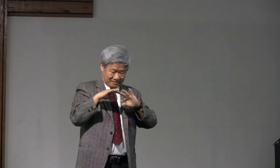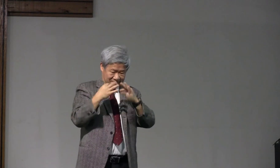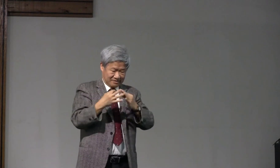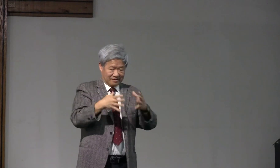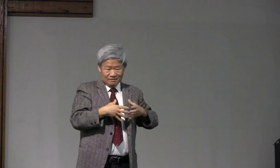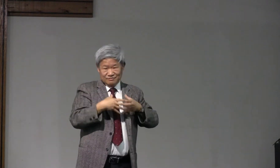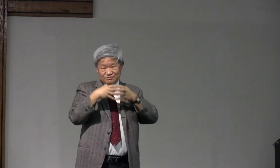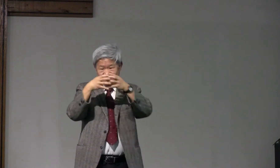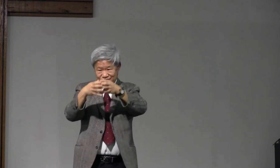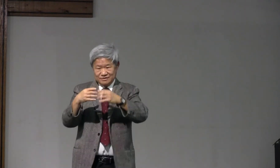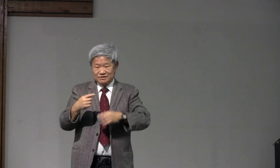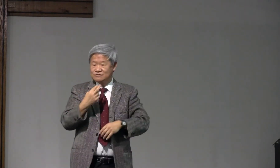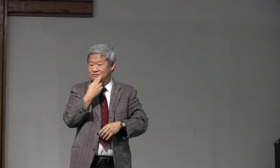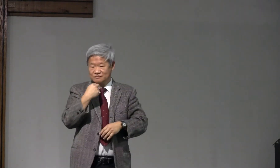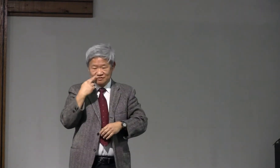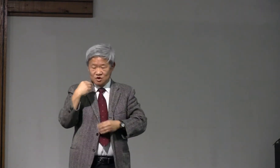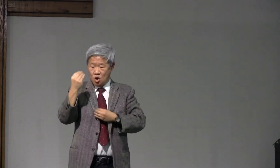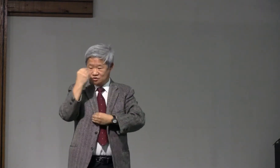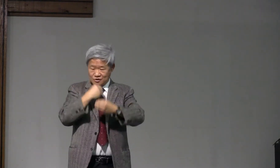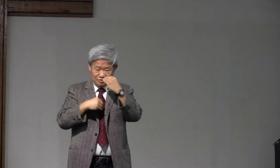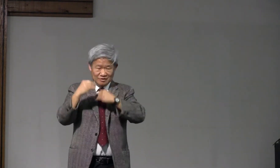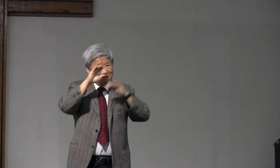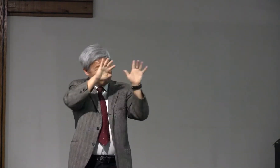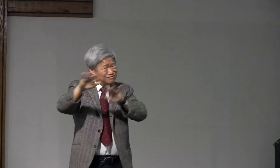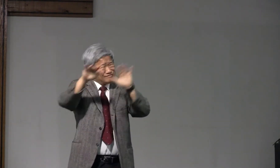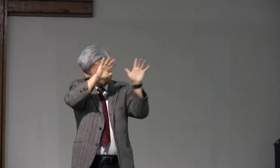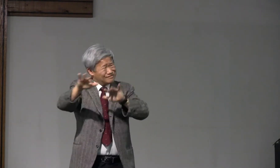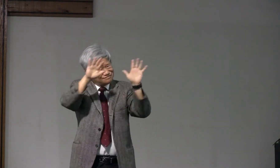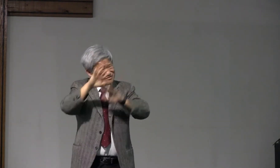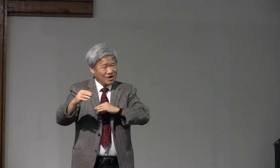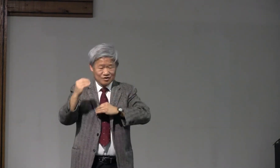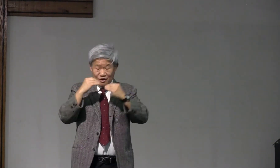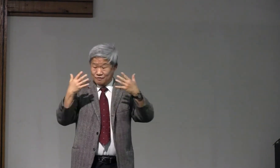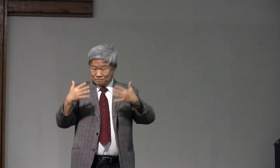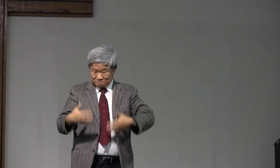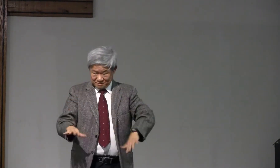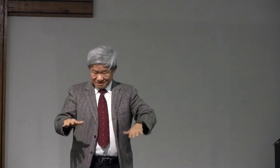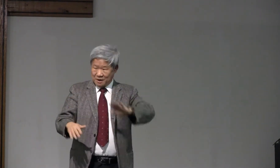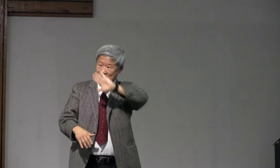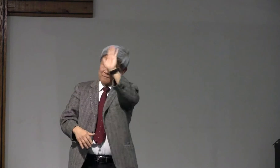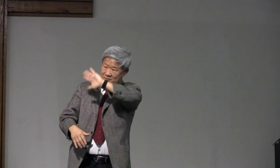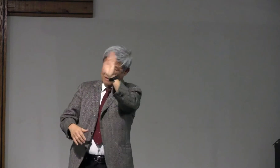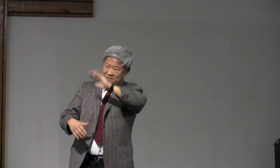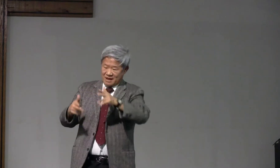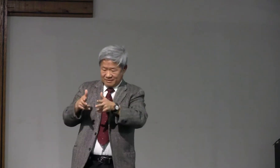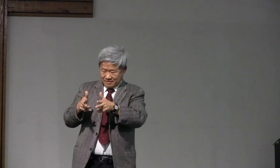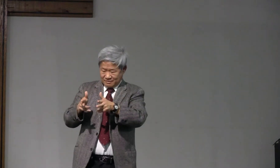my son and his family went out to eat while it was snowing when it was done.